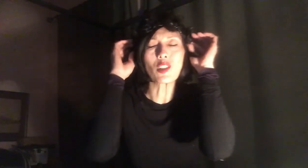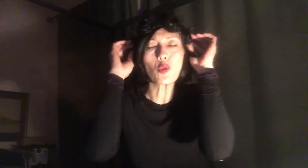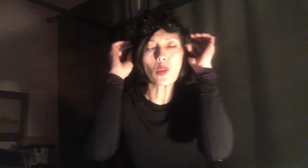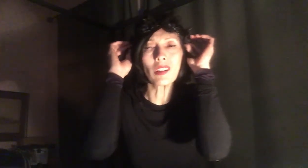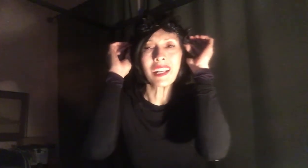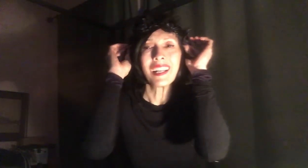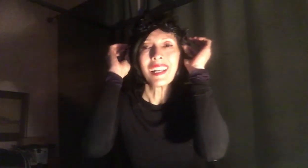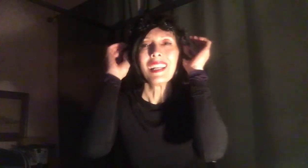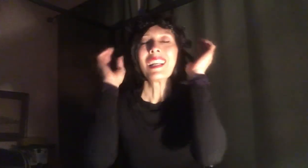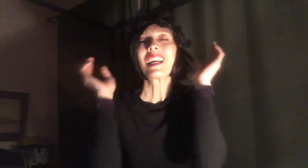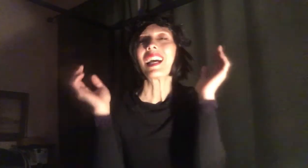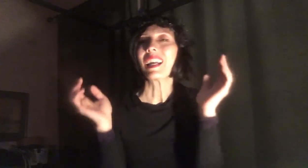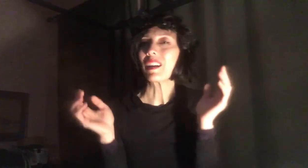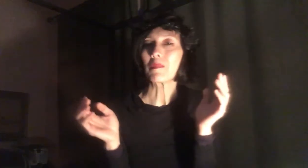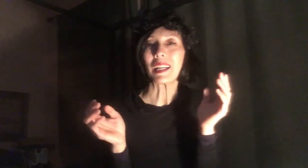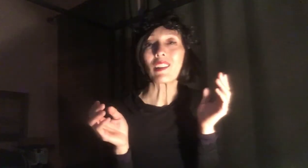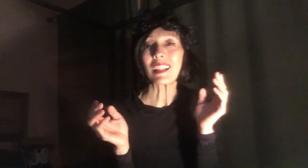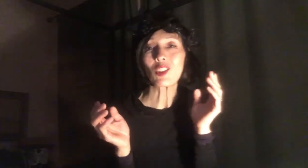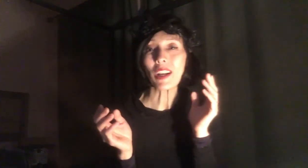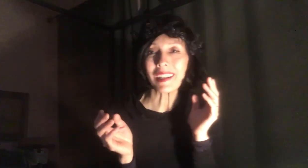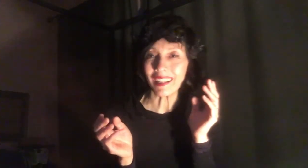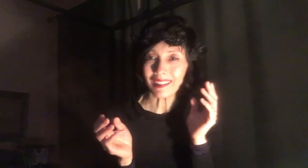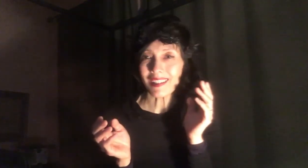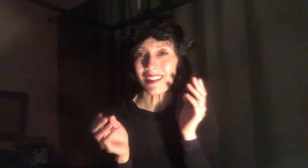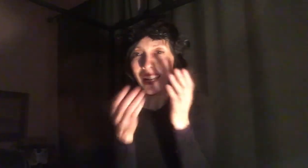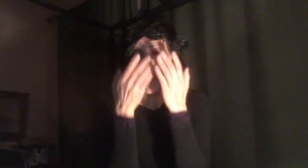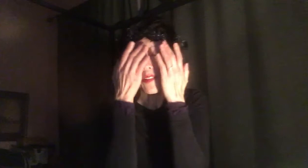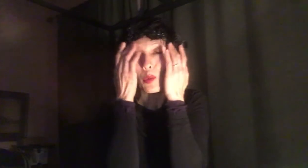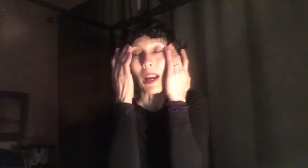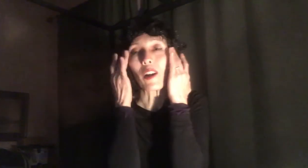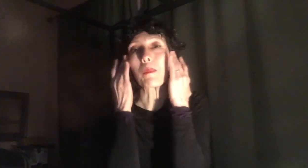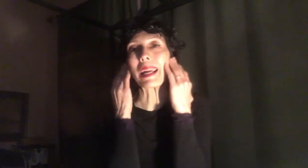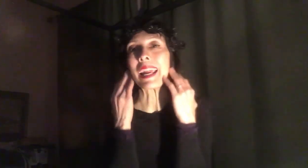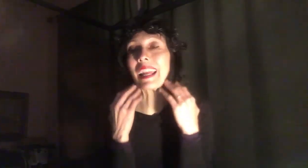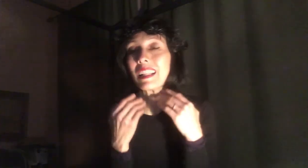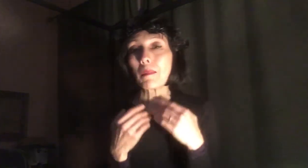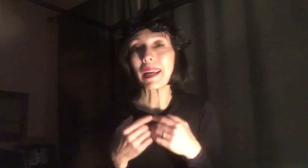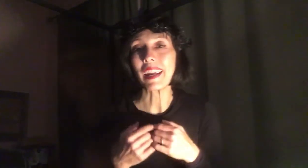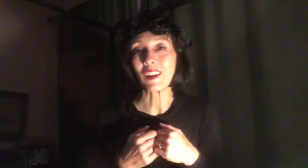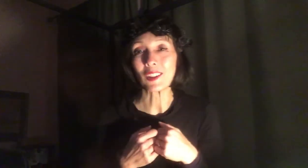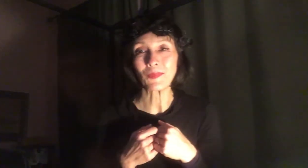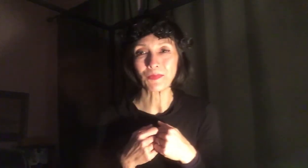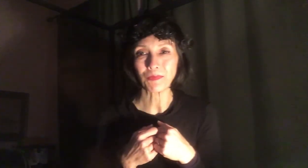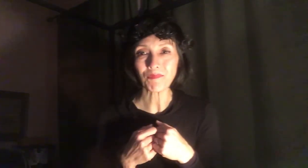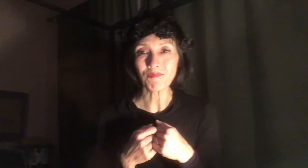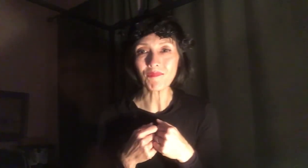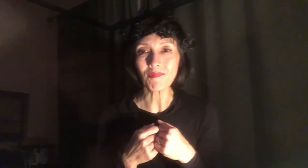As usual, I have my little trinkets that I love to wear in my head and my hair.